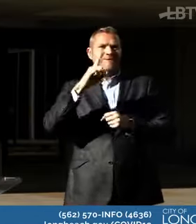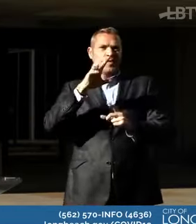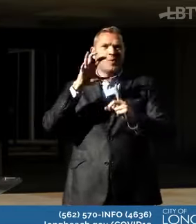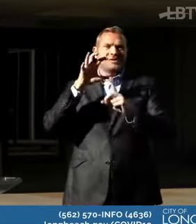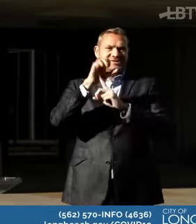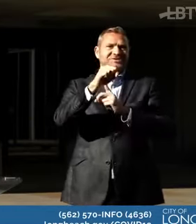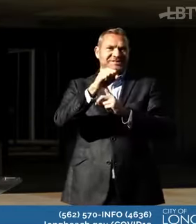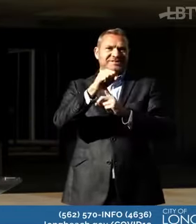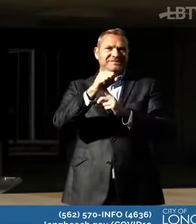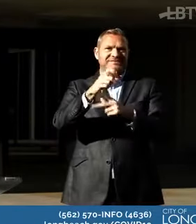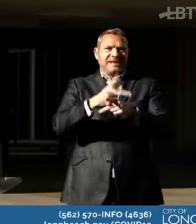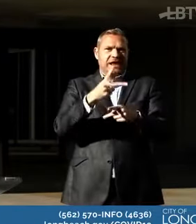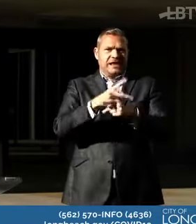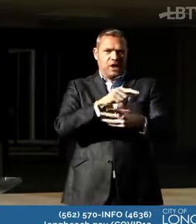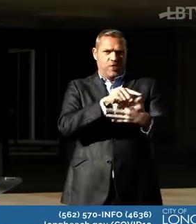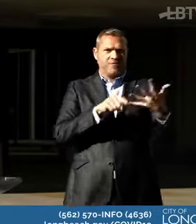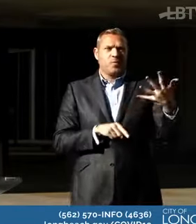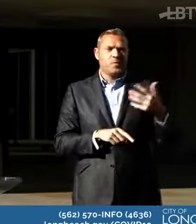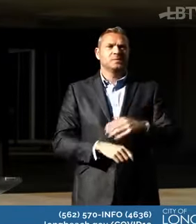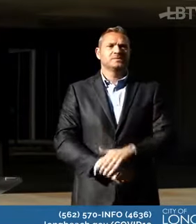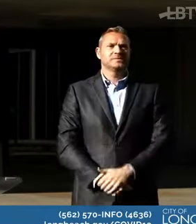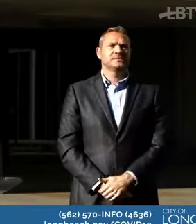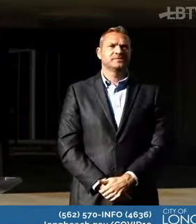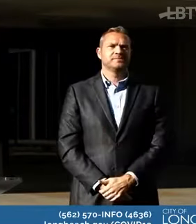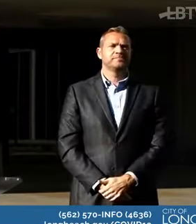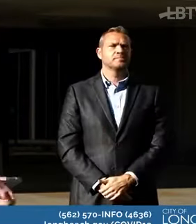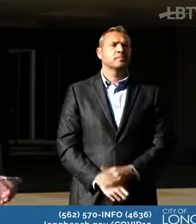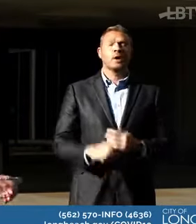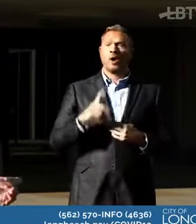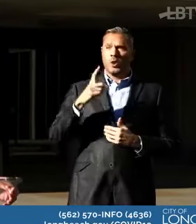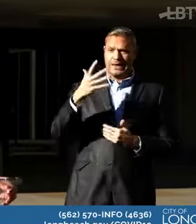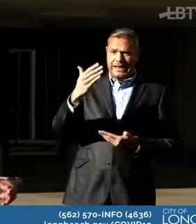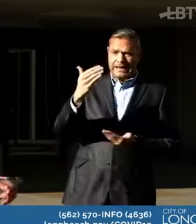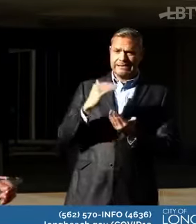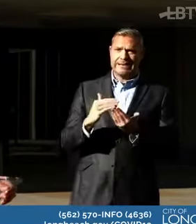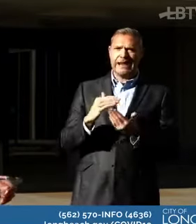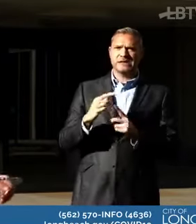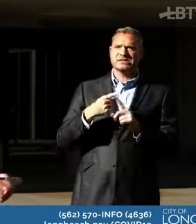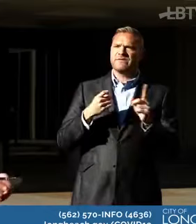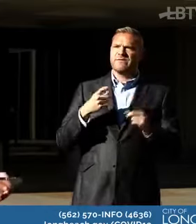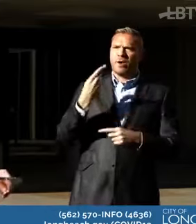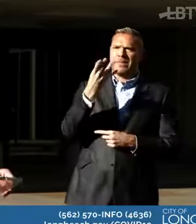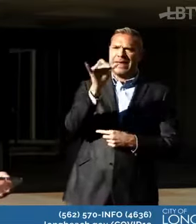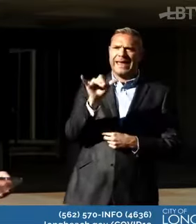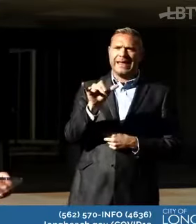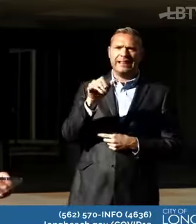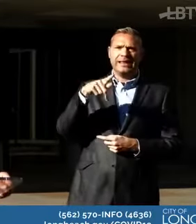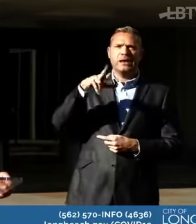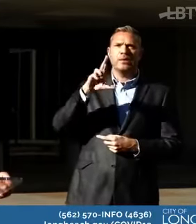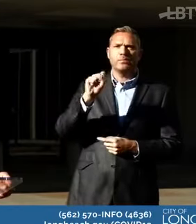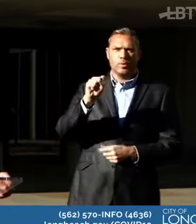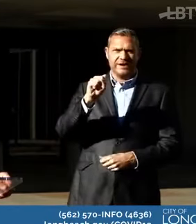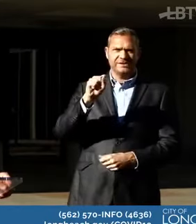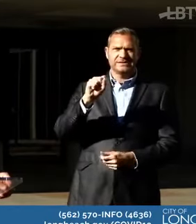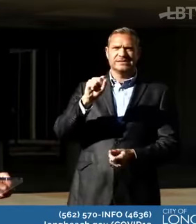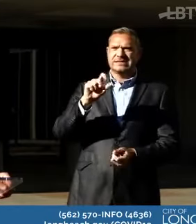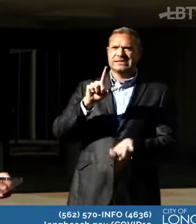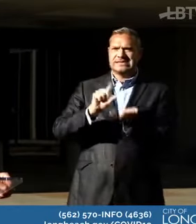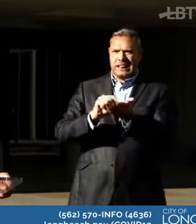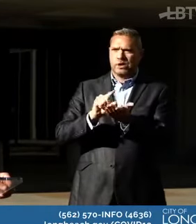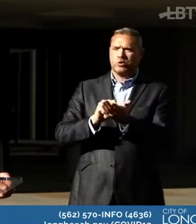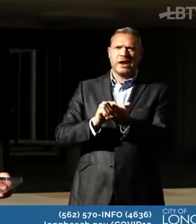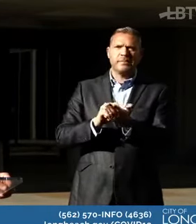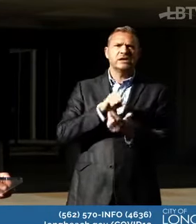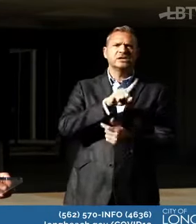that. All right, and then the next questions are from Haley at the Press Telegram. Well, she asked how